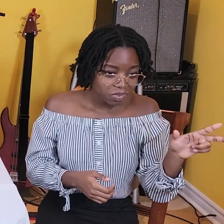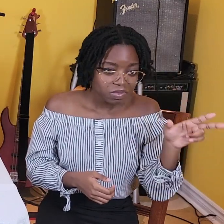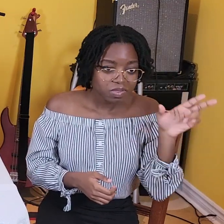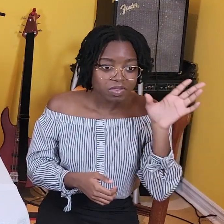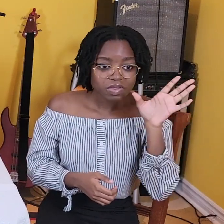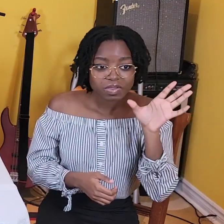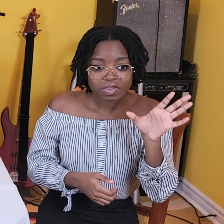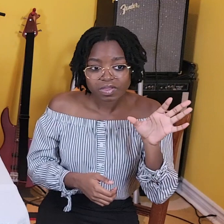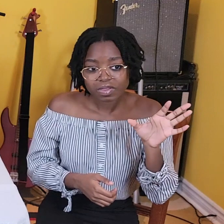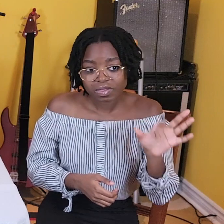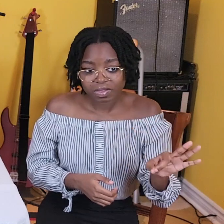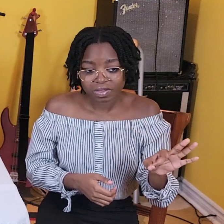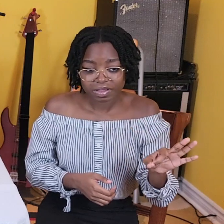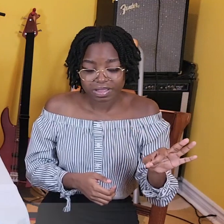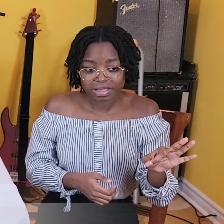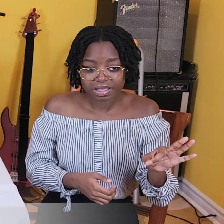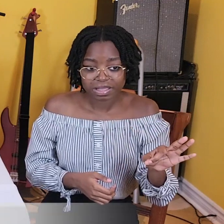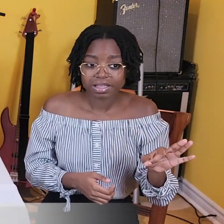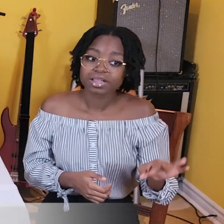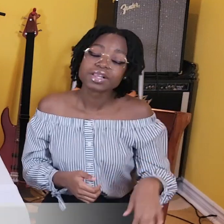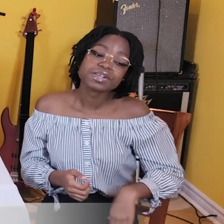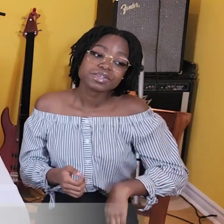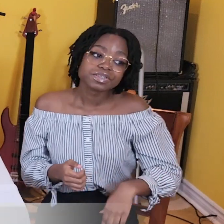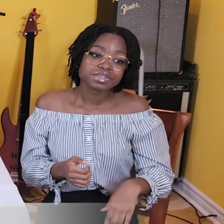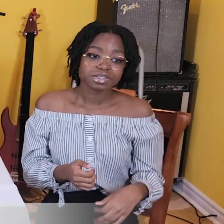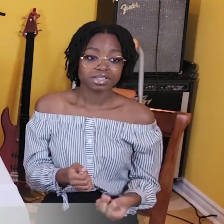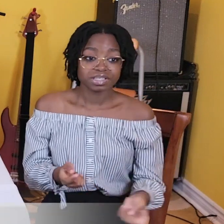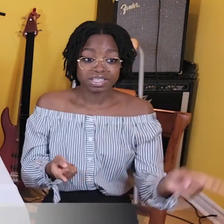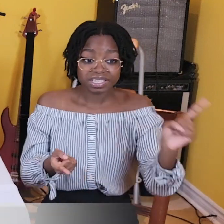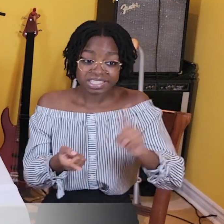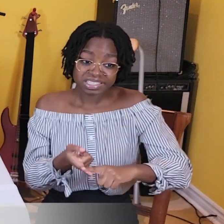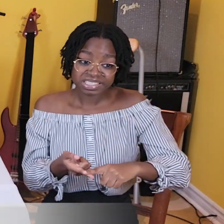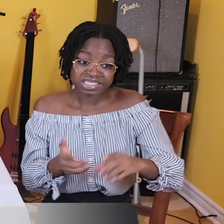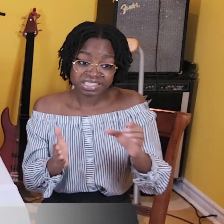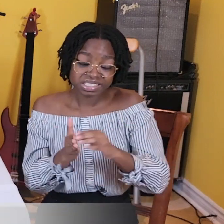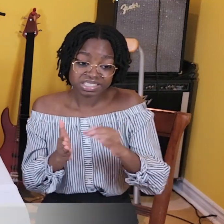John chapter 18, verse 39 to chapter 19, verse 6.